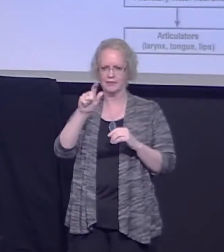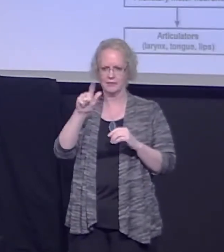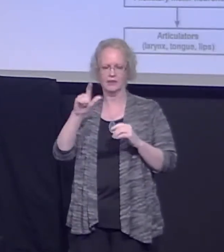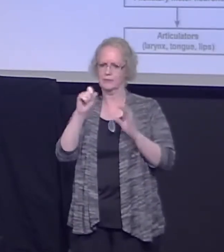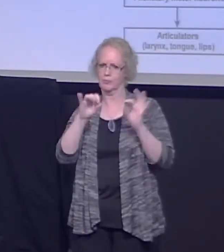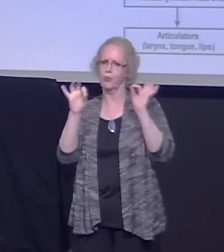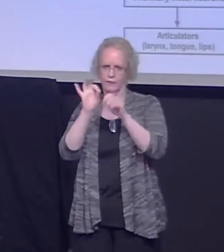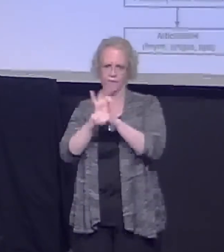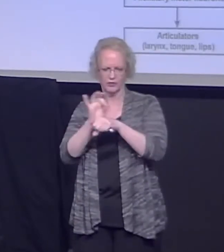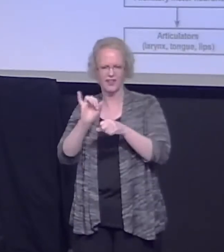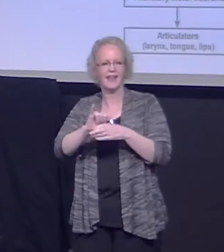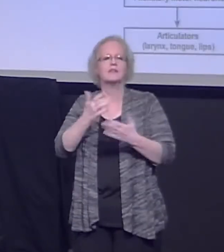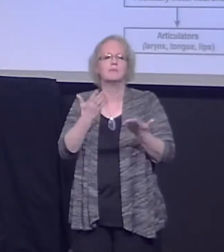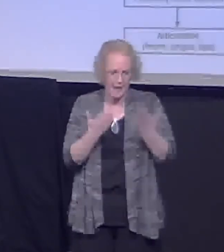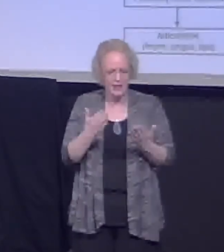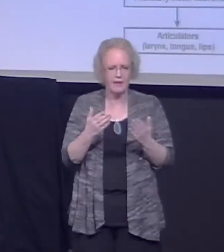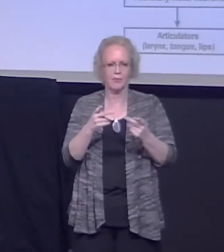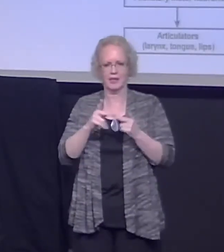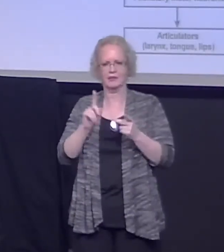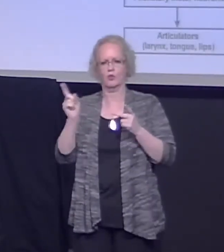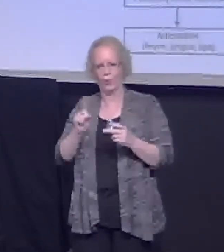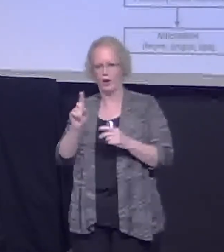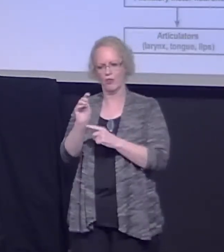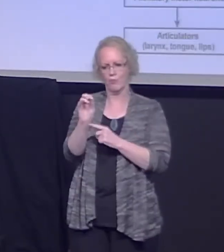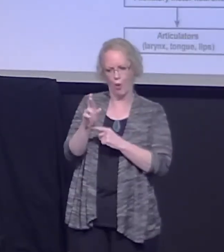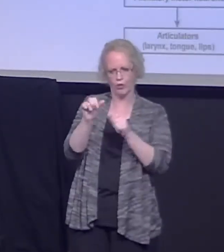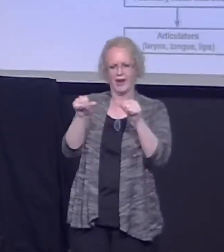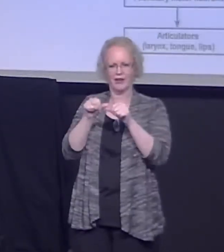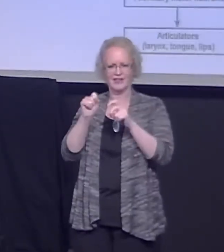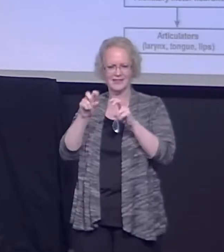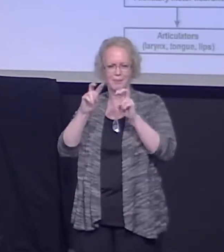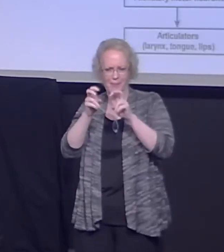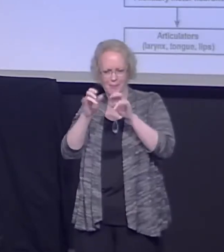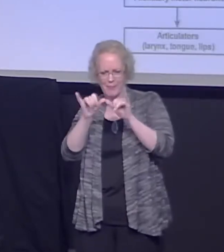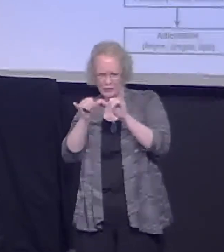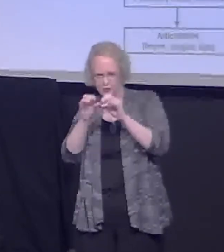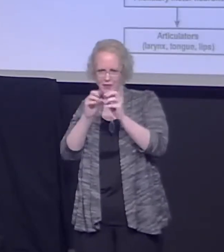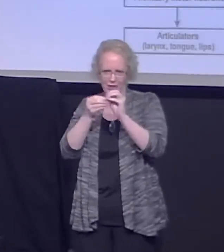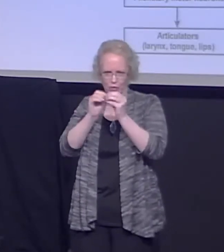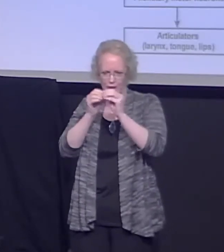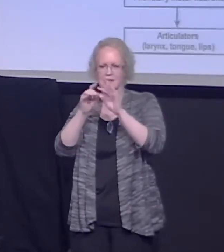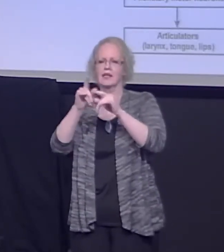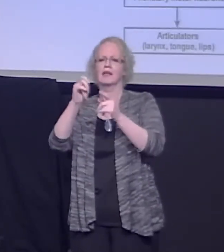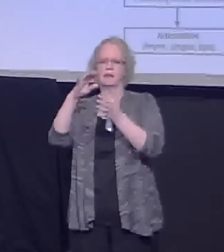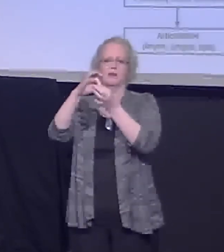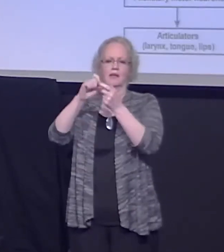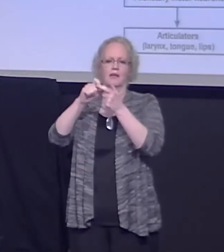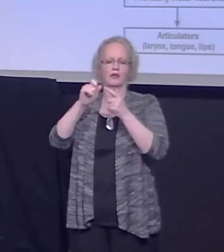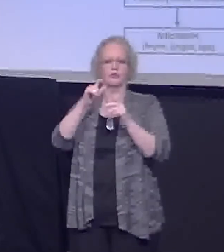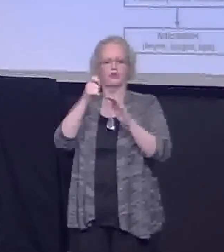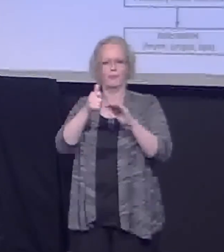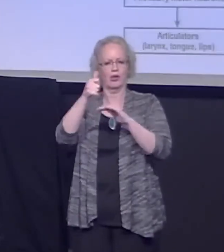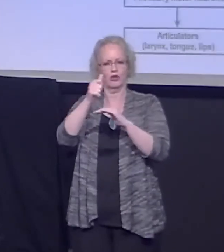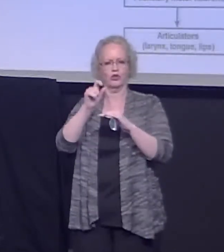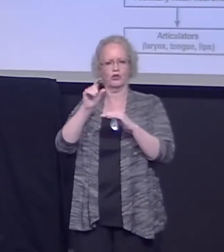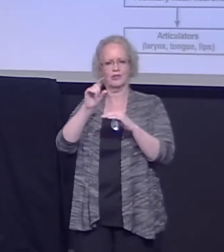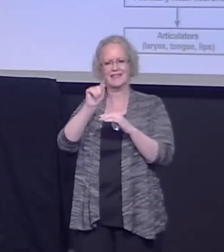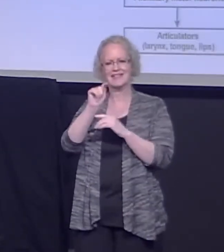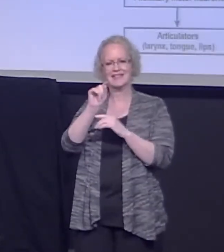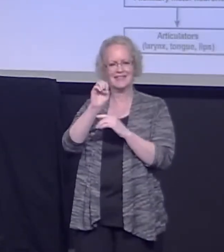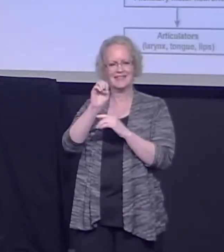motor error is measured and corrected, and the input system is here. You could replace that. Superior temporal cortex plays a role in